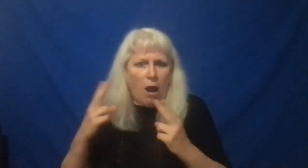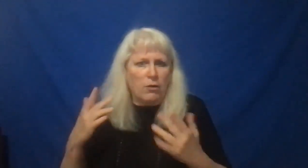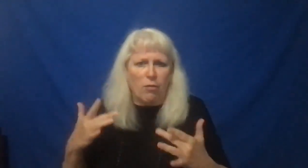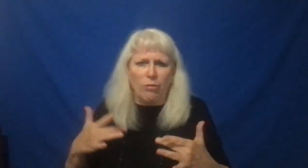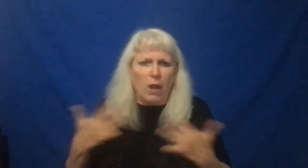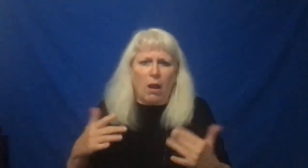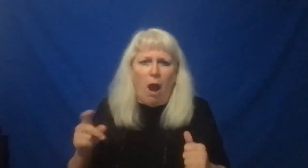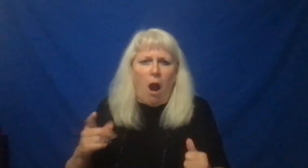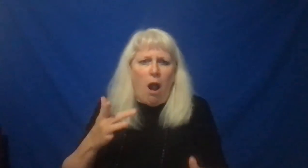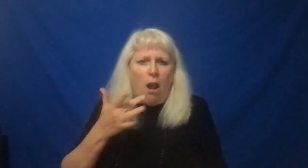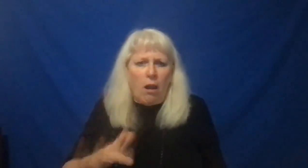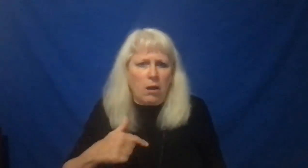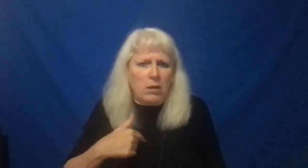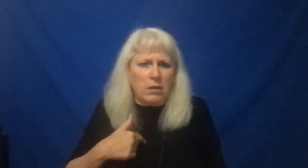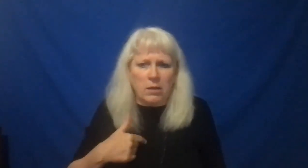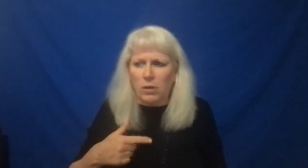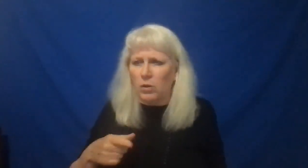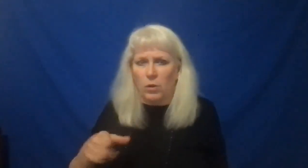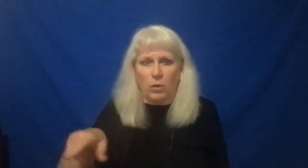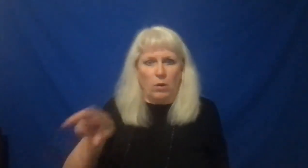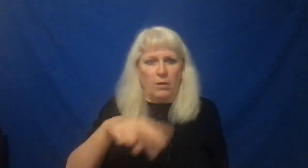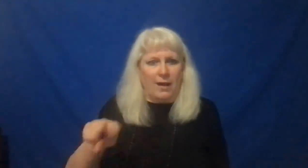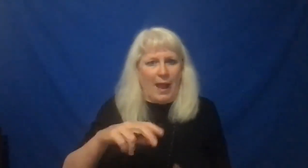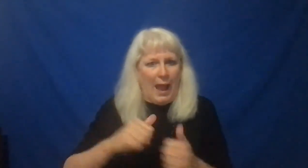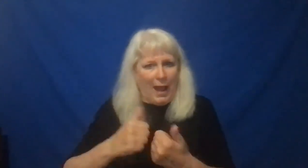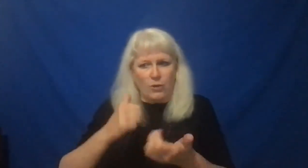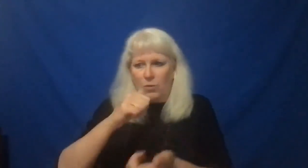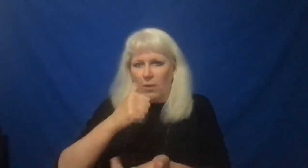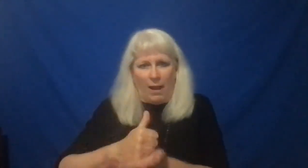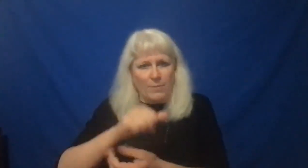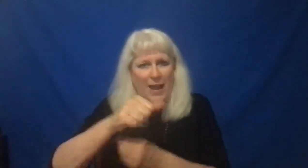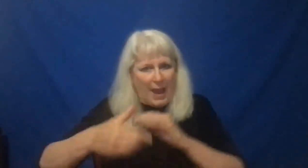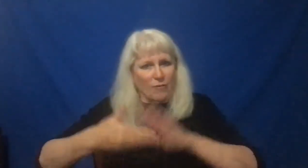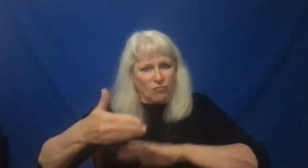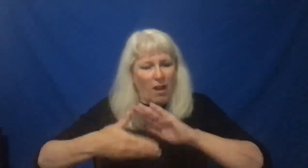done to help make the mission happen. And